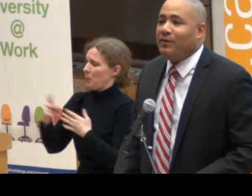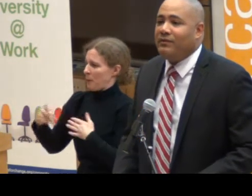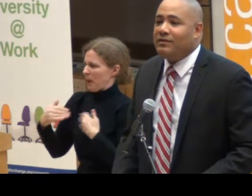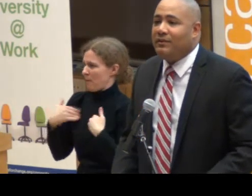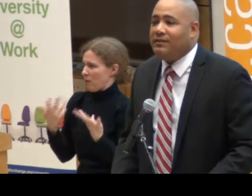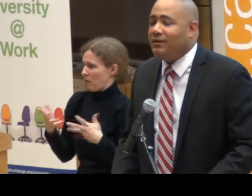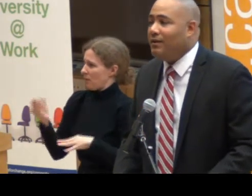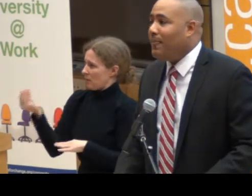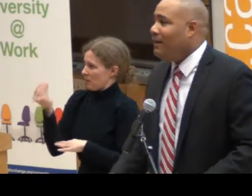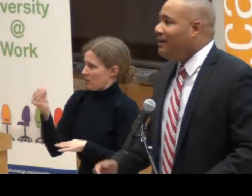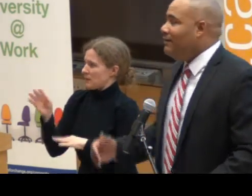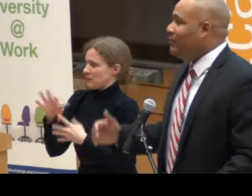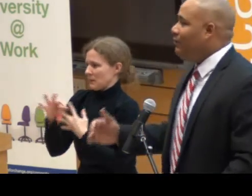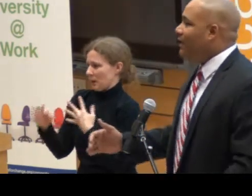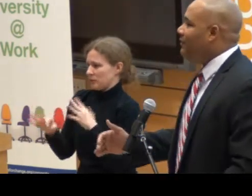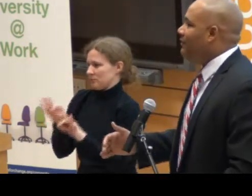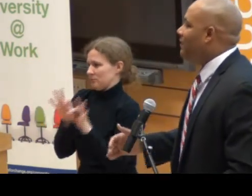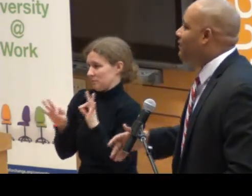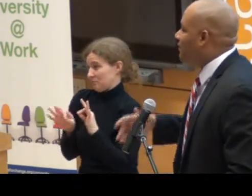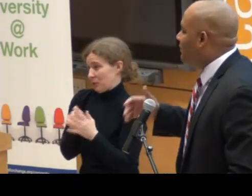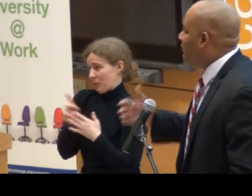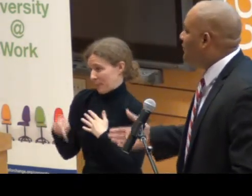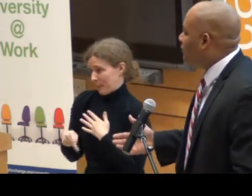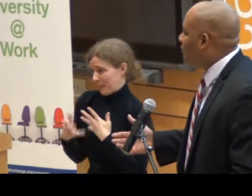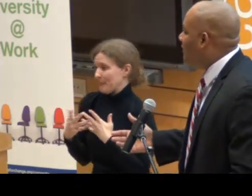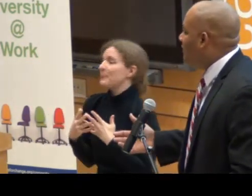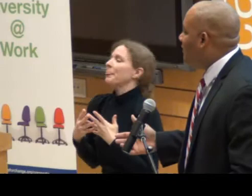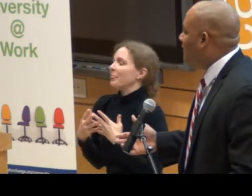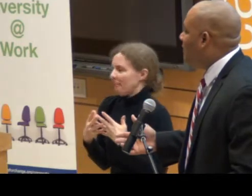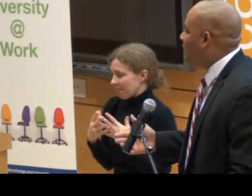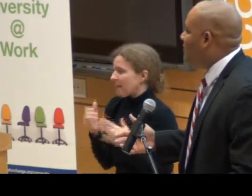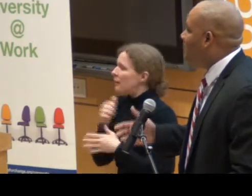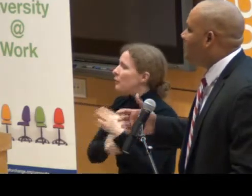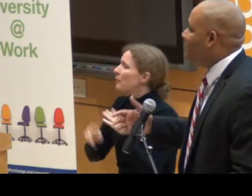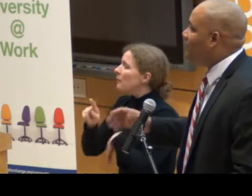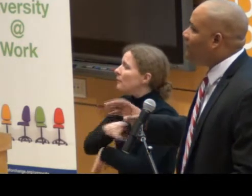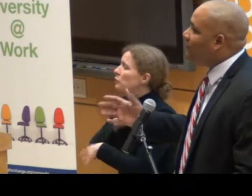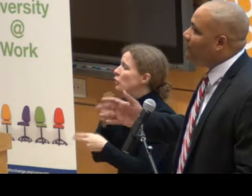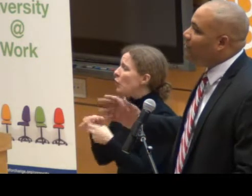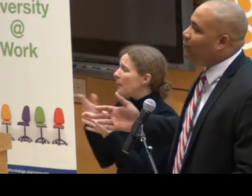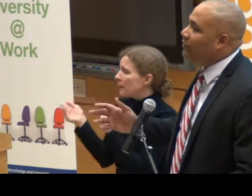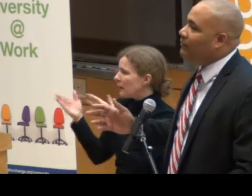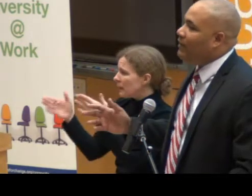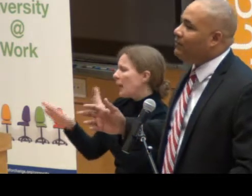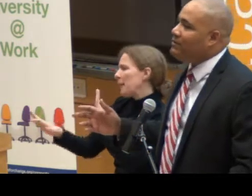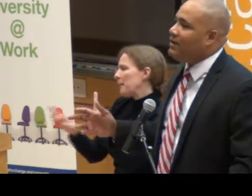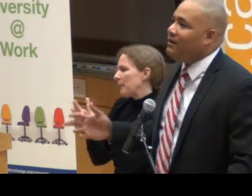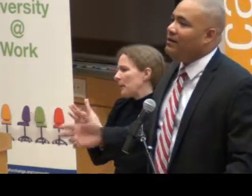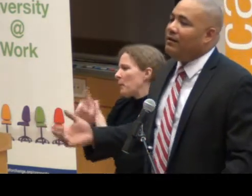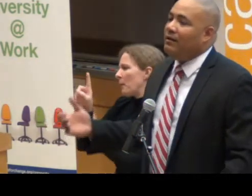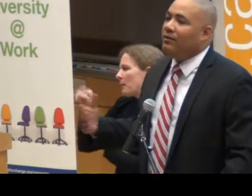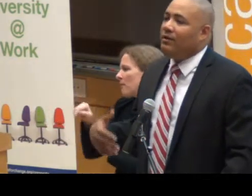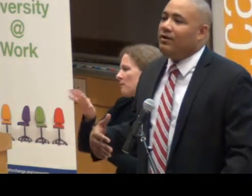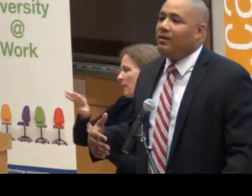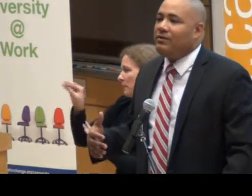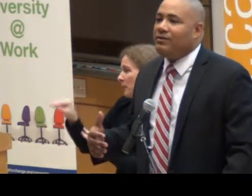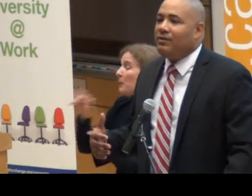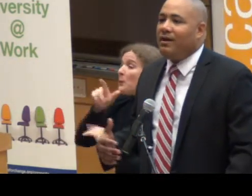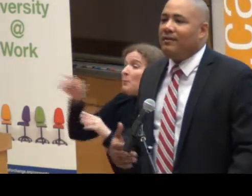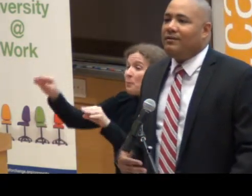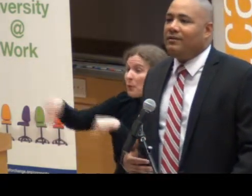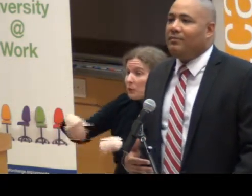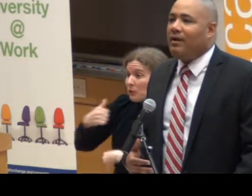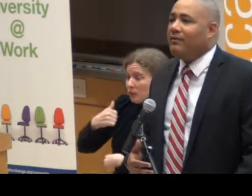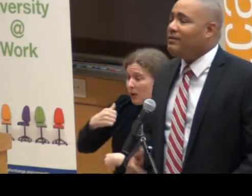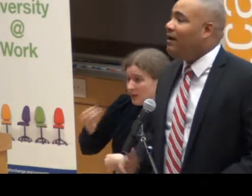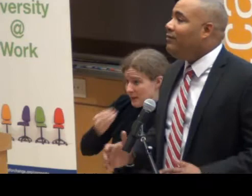here in the province of Ontario. So we have the ability through the provincial nominee program to select roughly 1.5% of our newcomers who